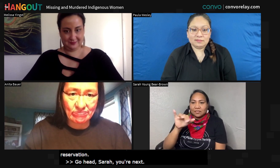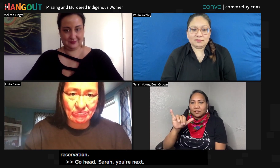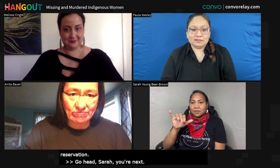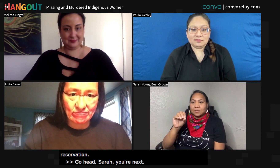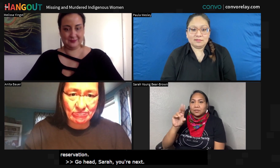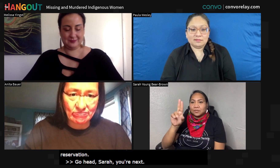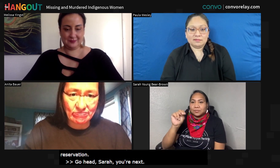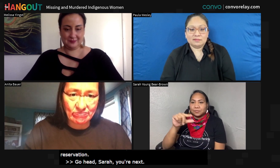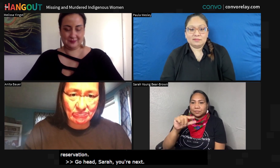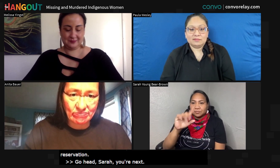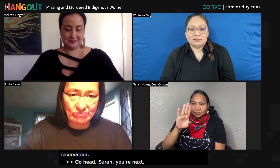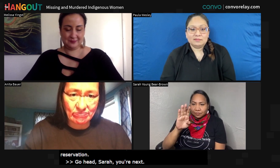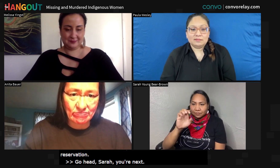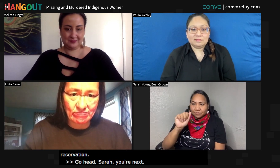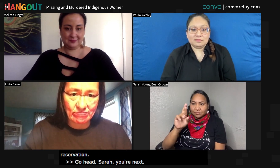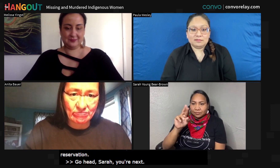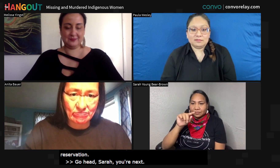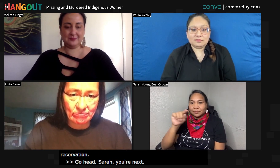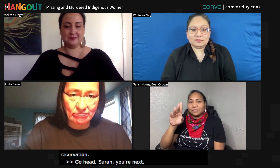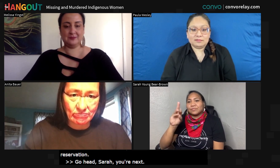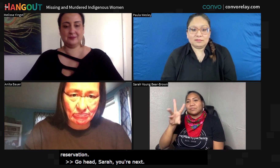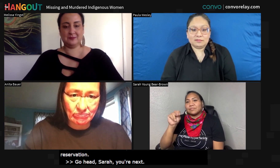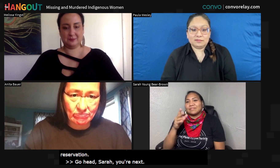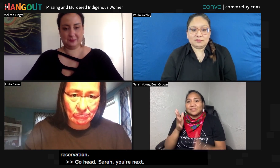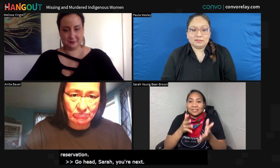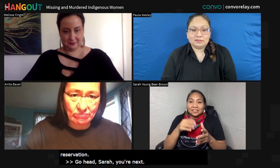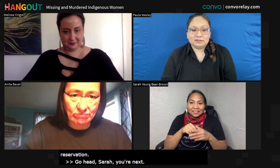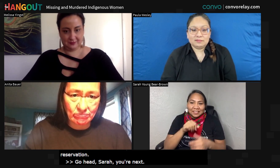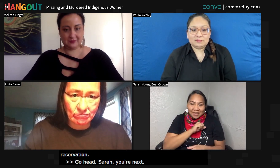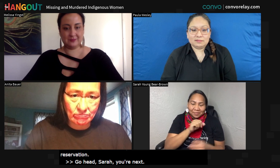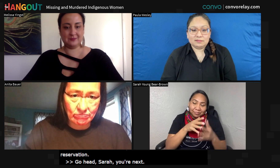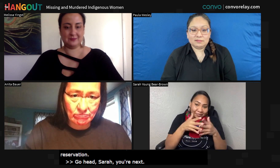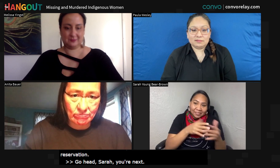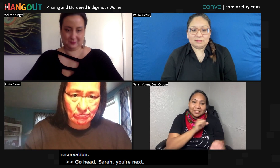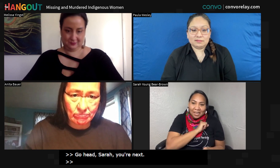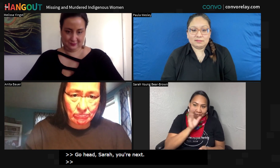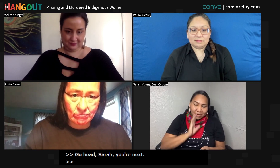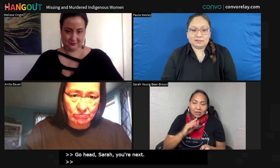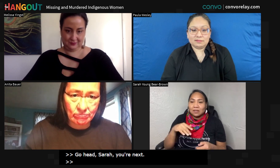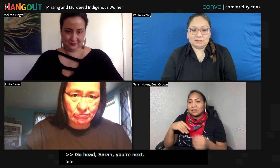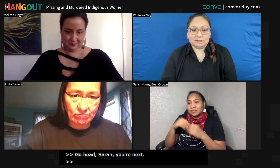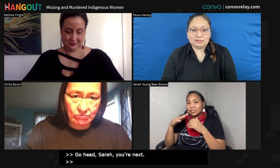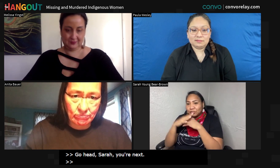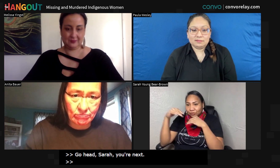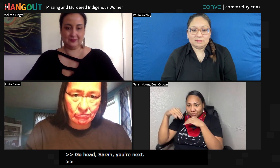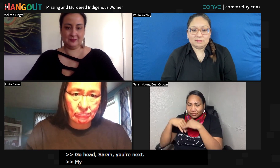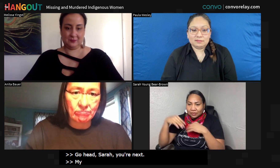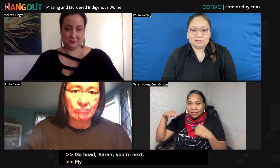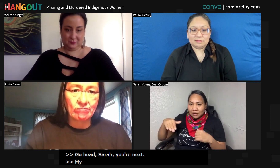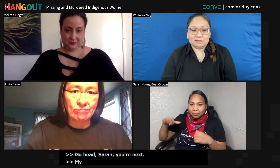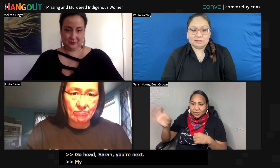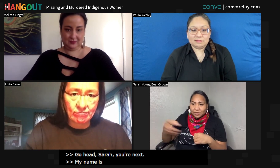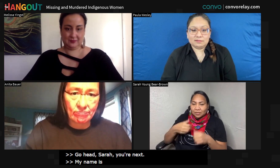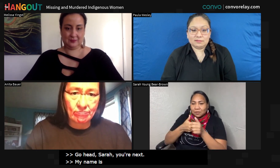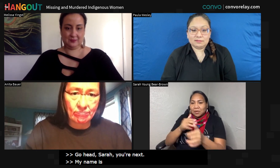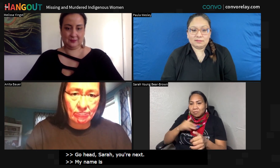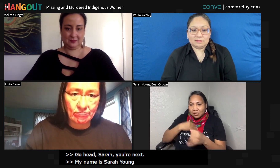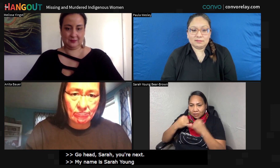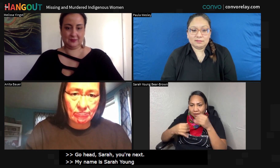My name is Sarah Young, Bear Brown. This is my name sign. I'm with